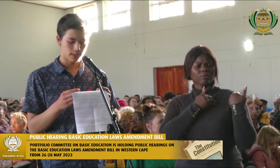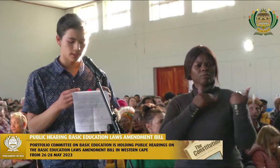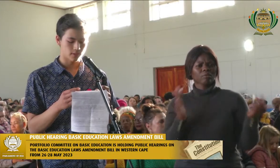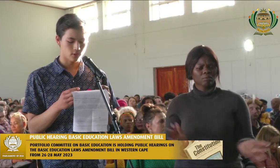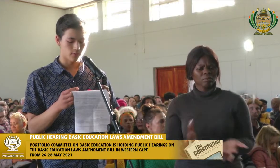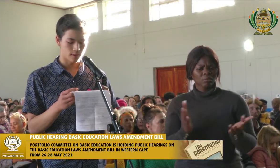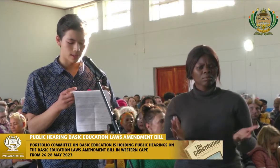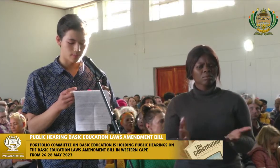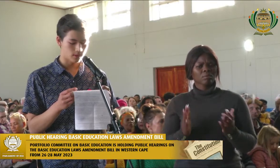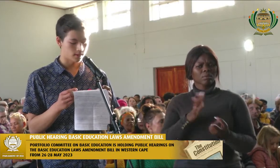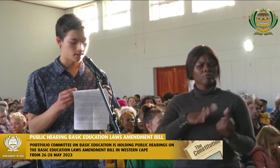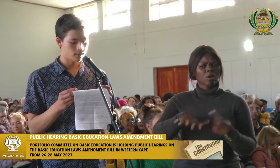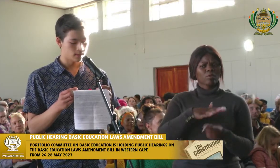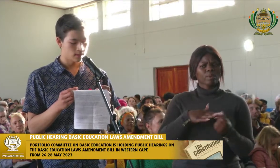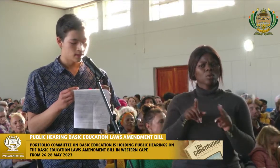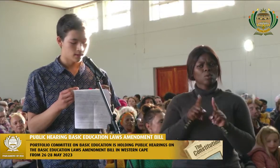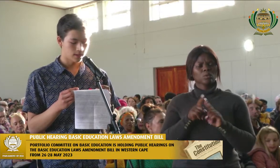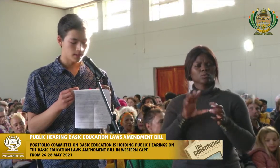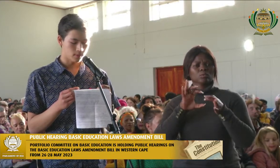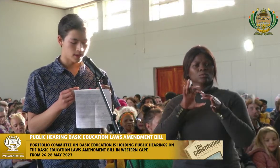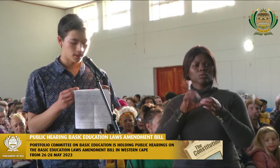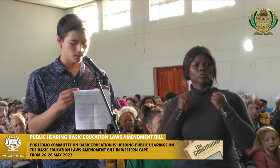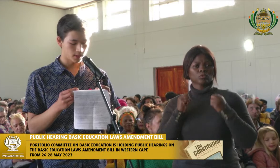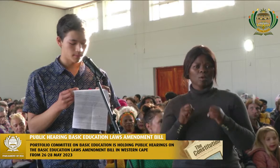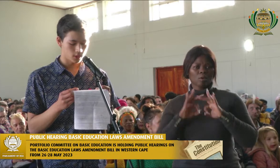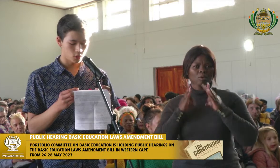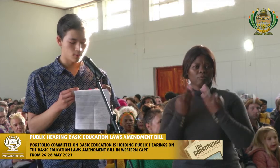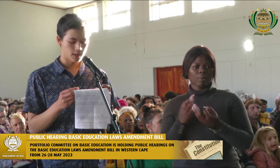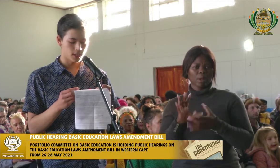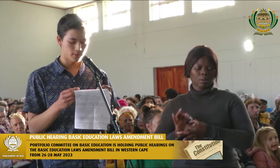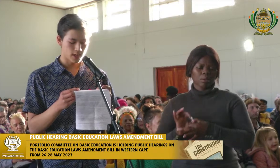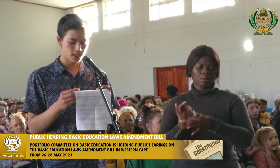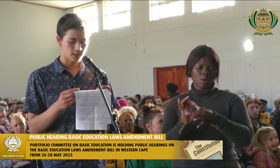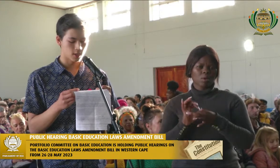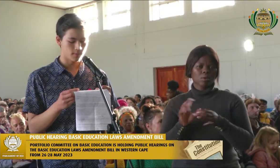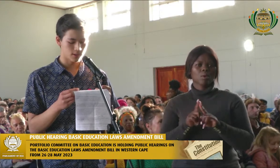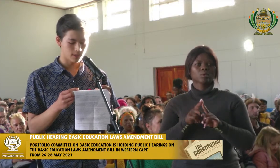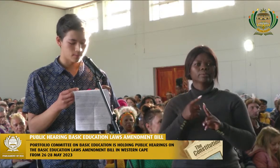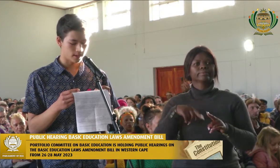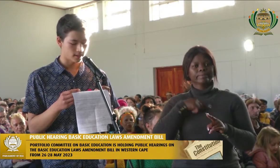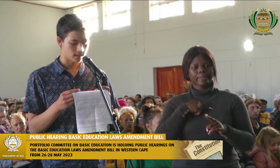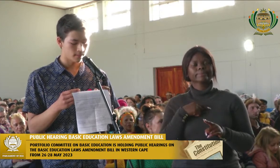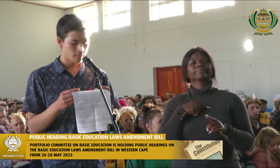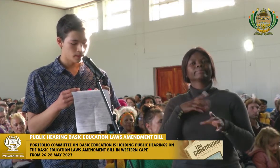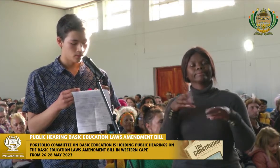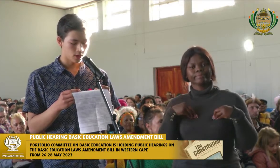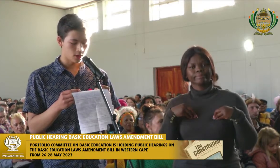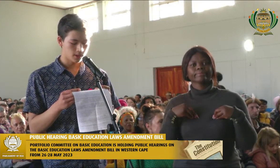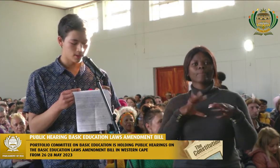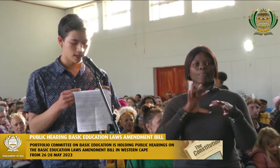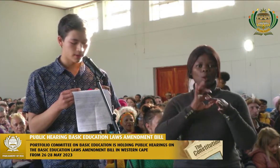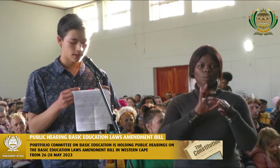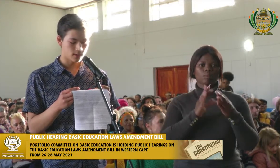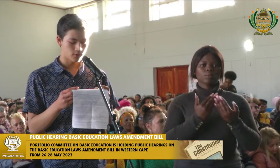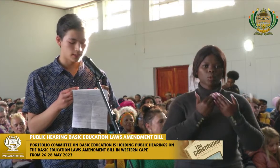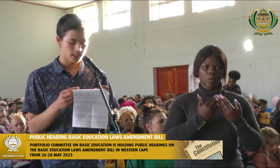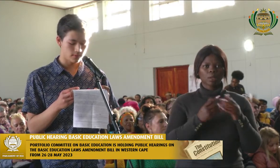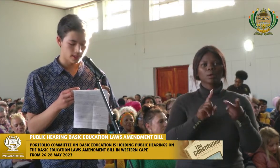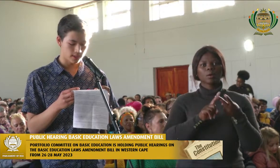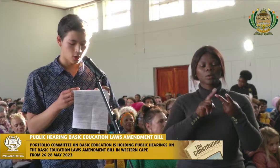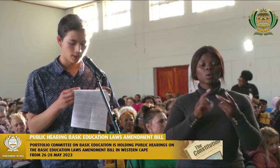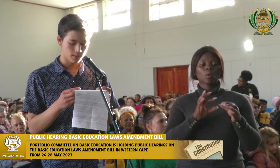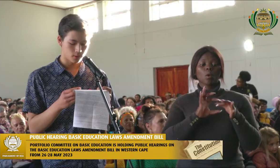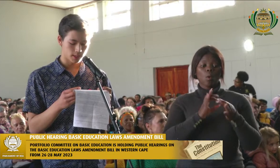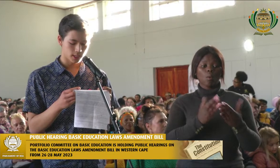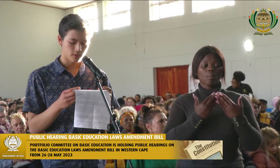for the development of strong family bonds. So let's embrace the wisdom, humor, and inspiration that homeschooling brings. With homeschooling, we can turn off the